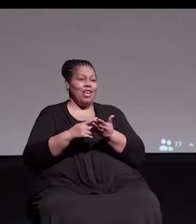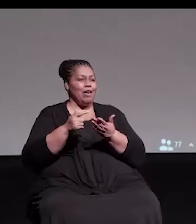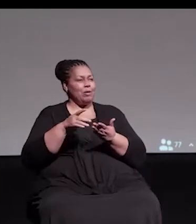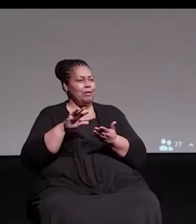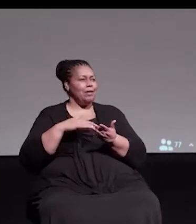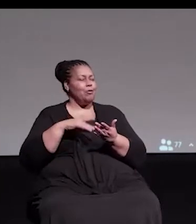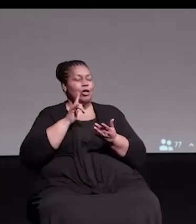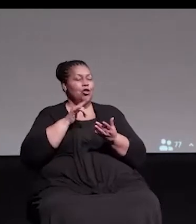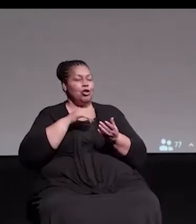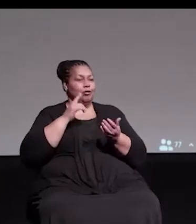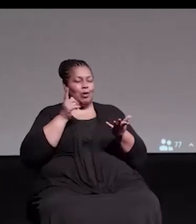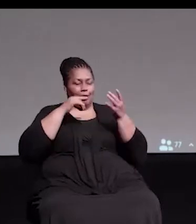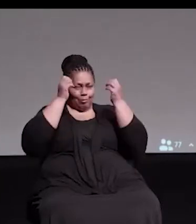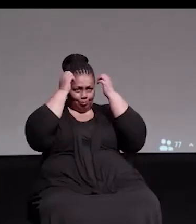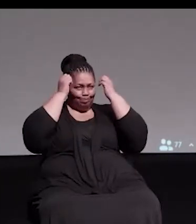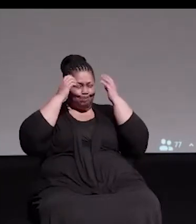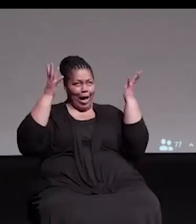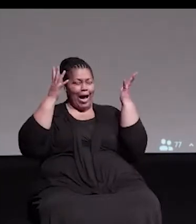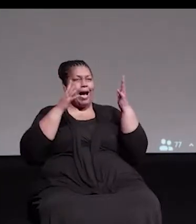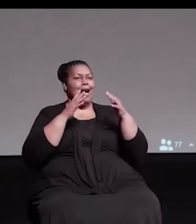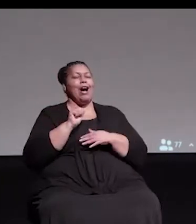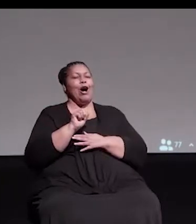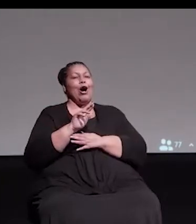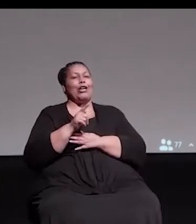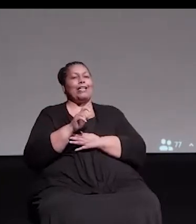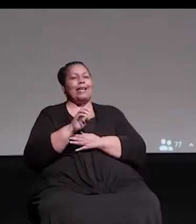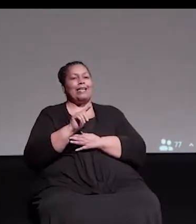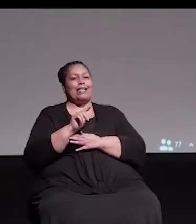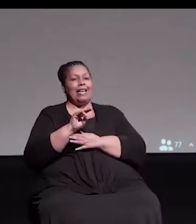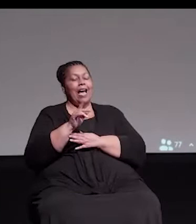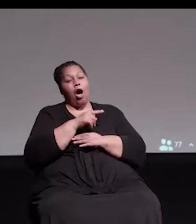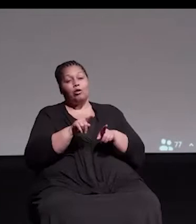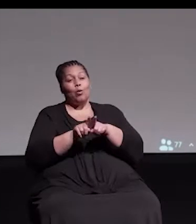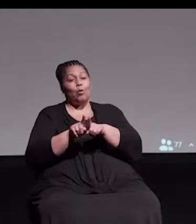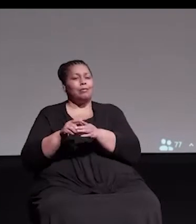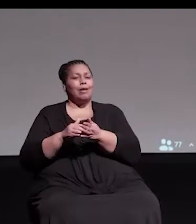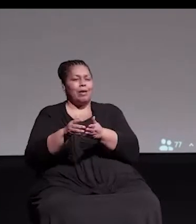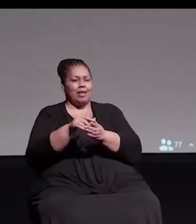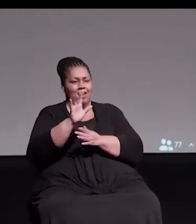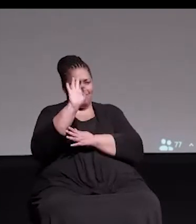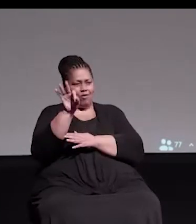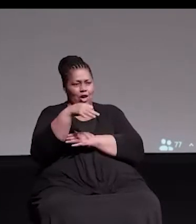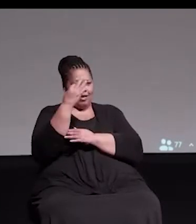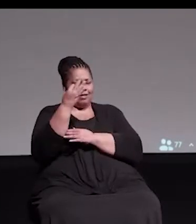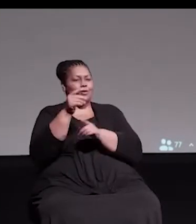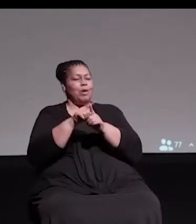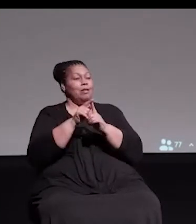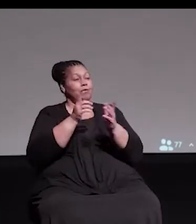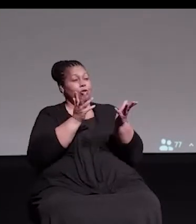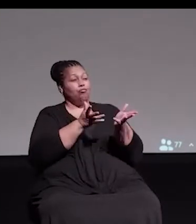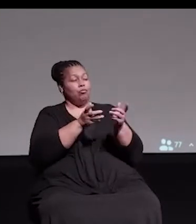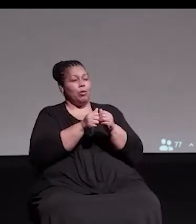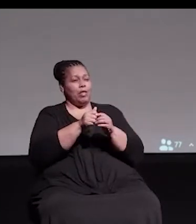kind of blew my mind, that in Argentina, and I guess it's also common in France, that if you're talking to a